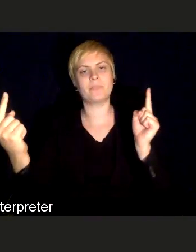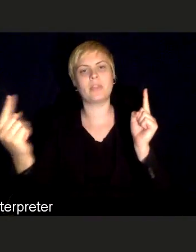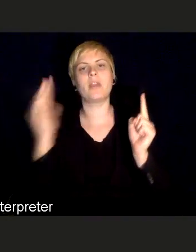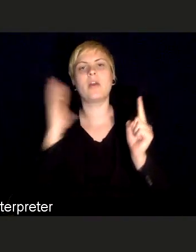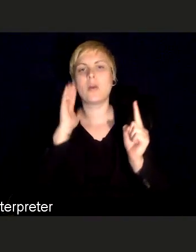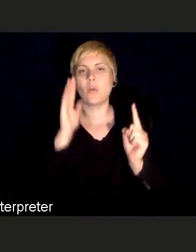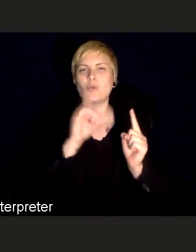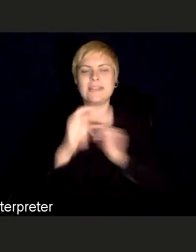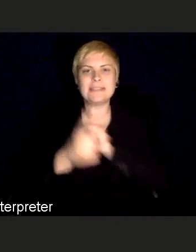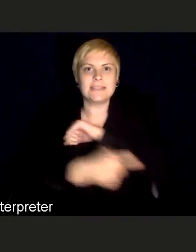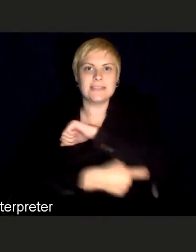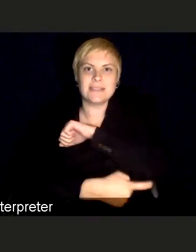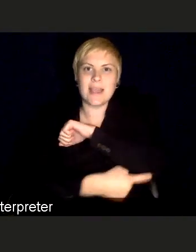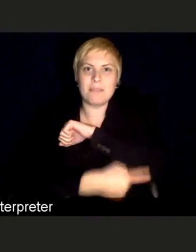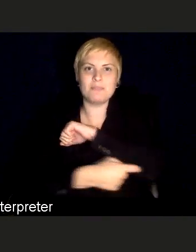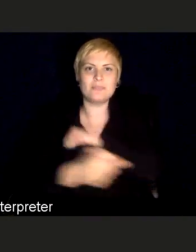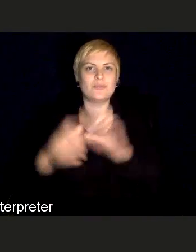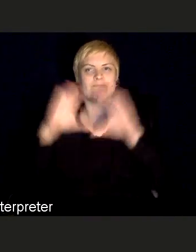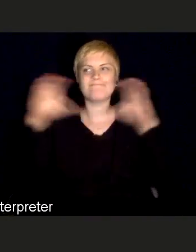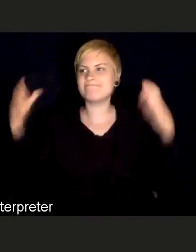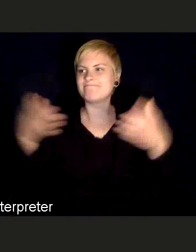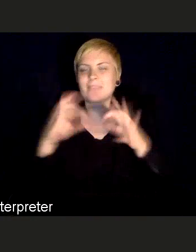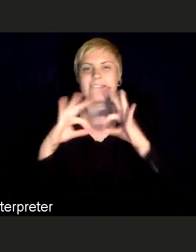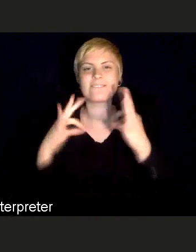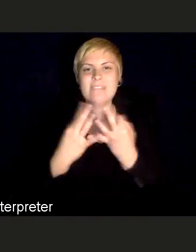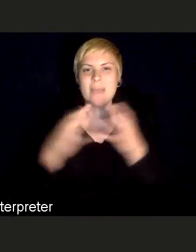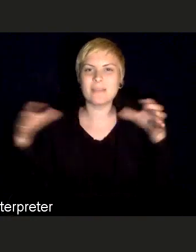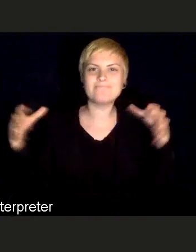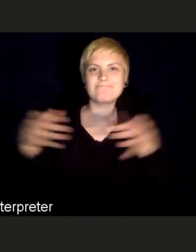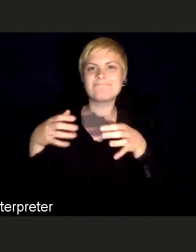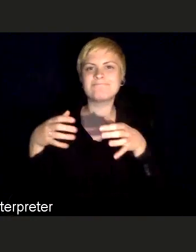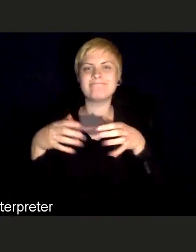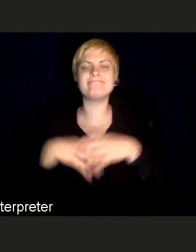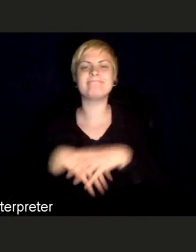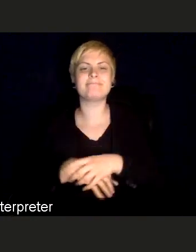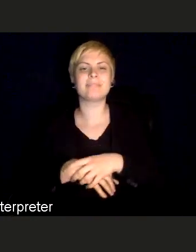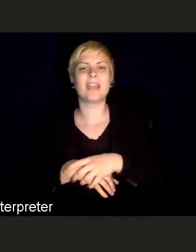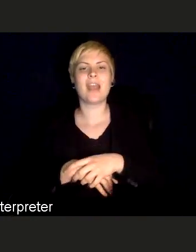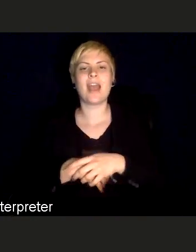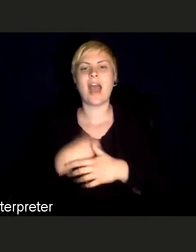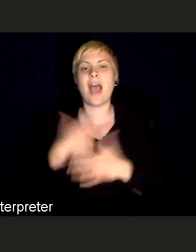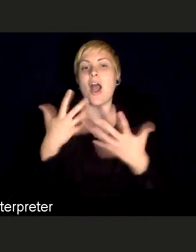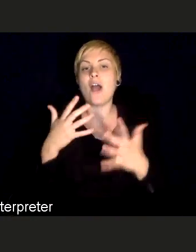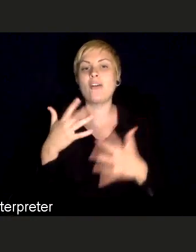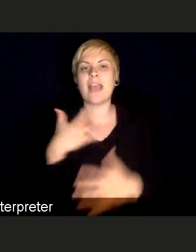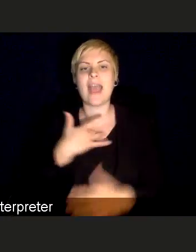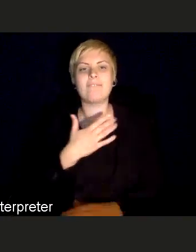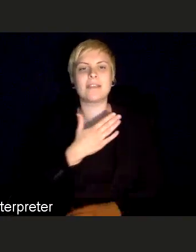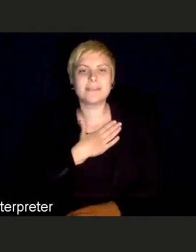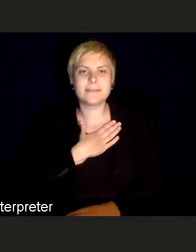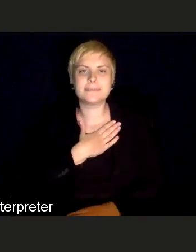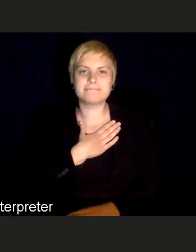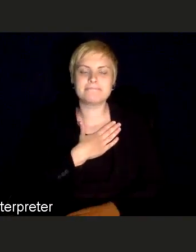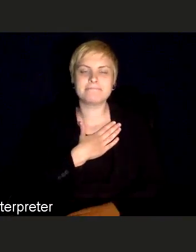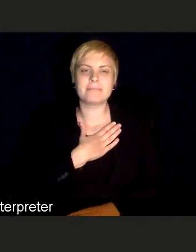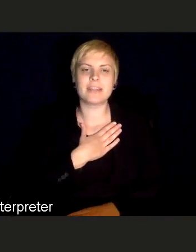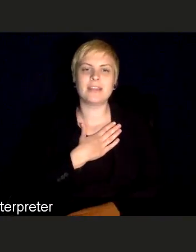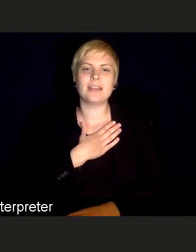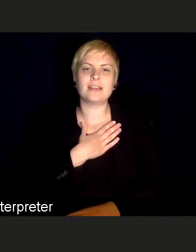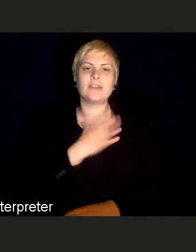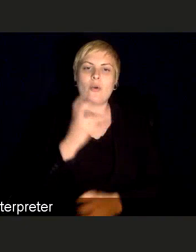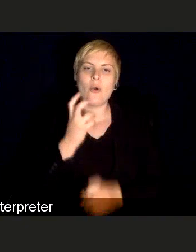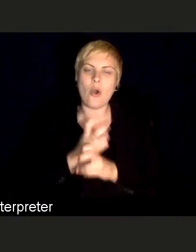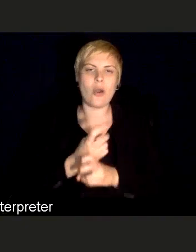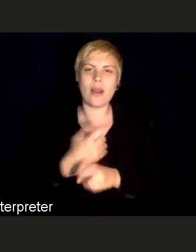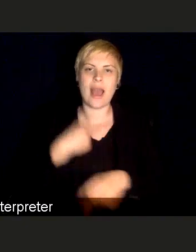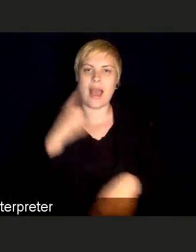tempting to have family gatherings. I already have, a little bit of a space in my heart because I will not be able to gather with